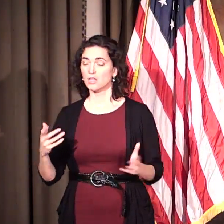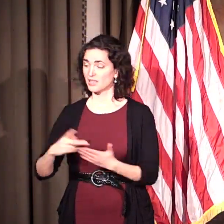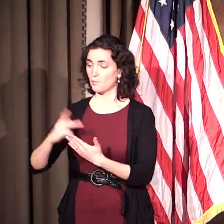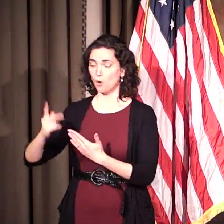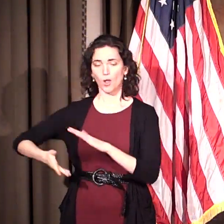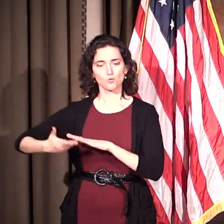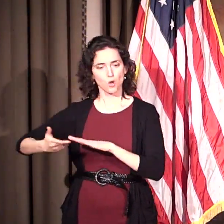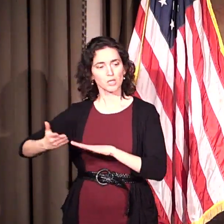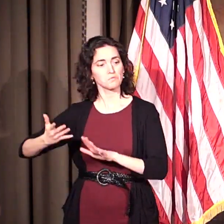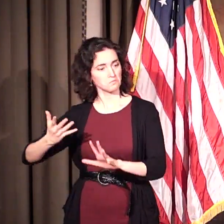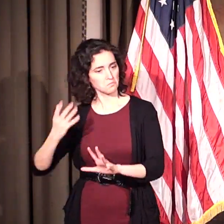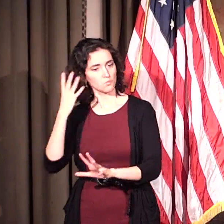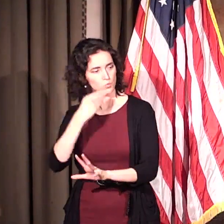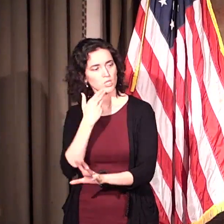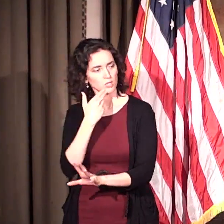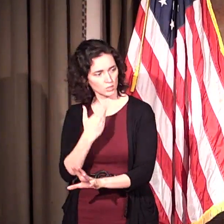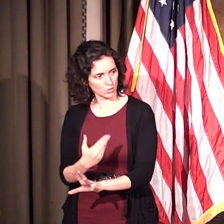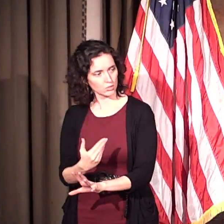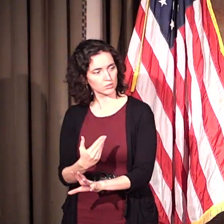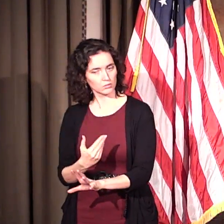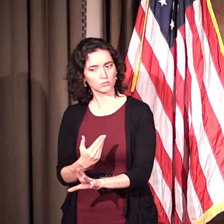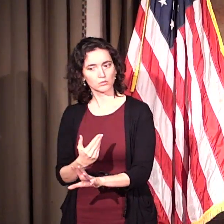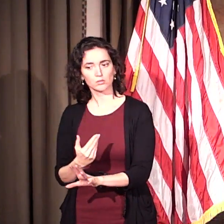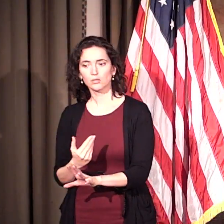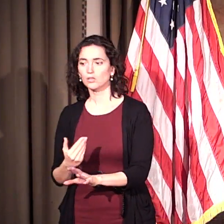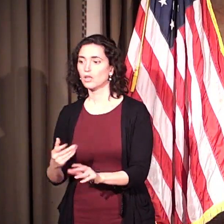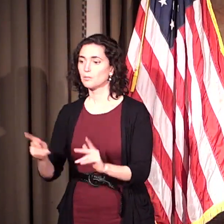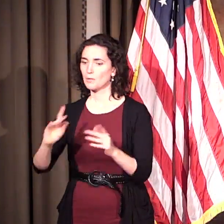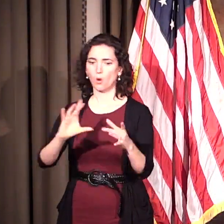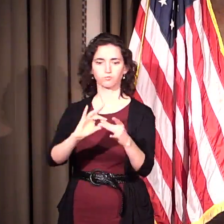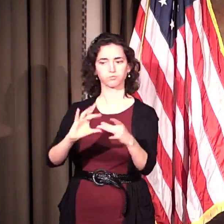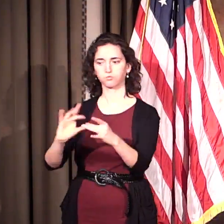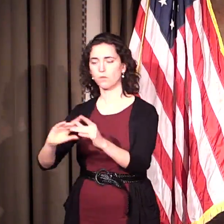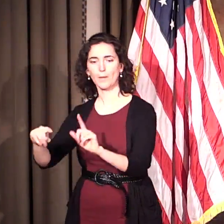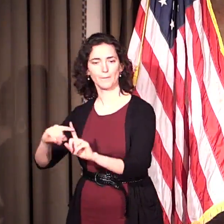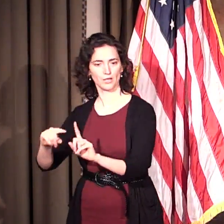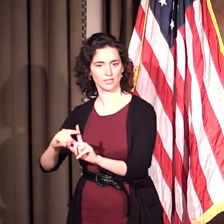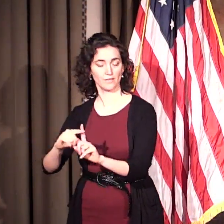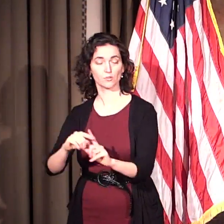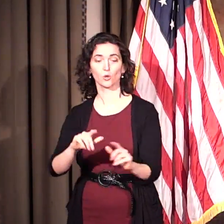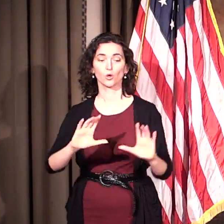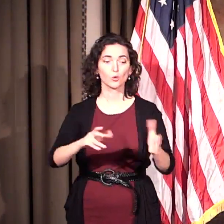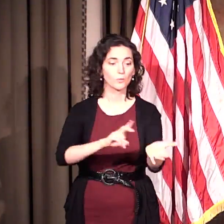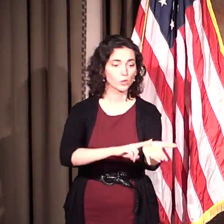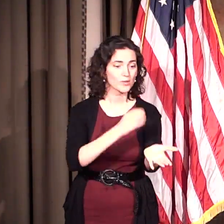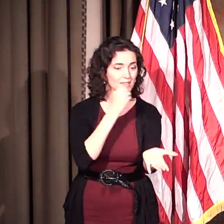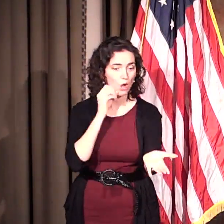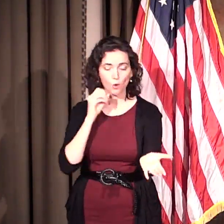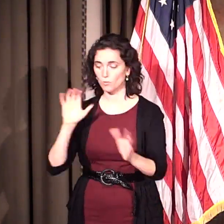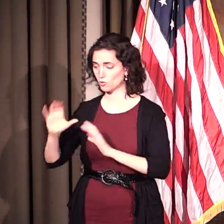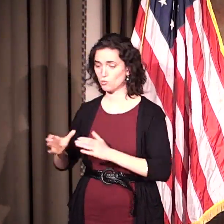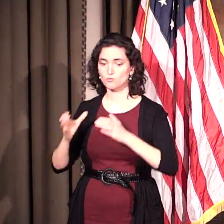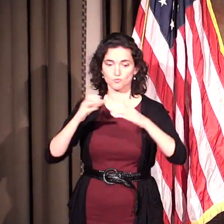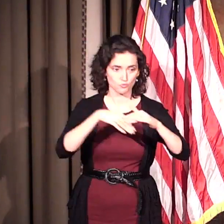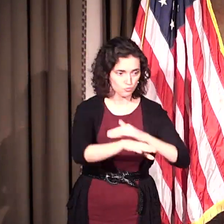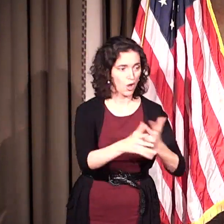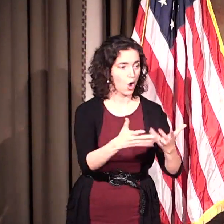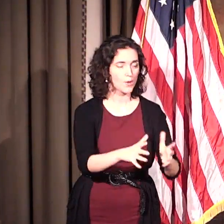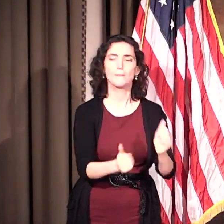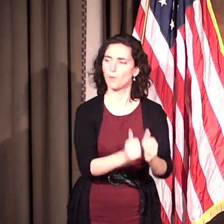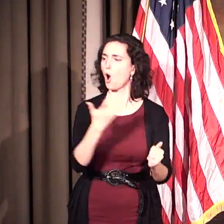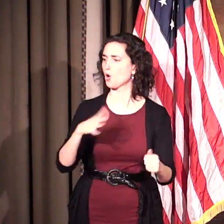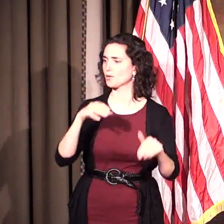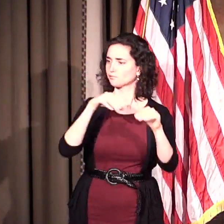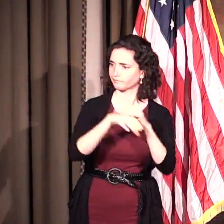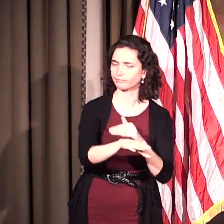program's going well in terms of it's getting good reviews. And when we hear from nursing homes that have been visited, and the majority of them have been visited at this